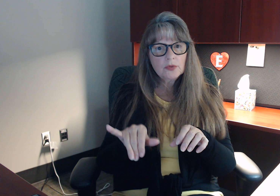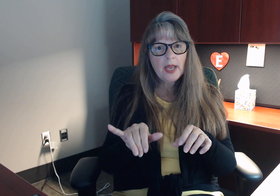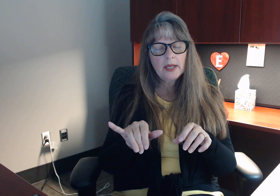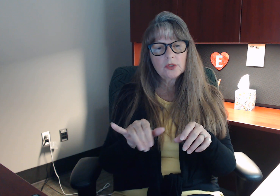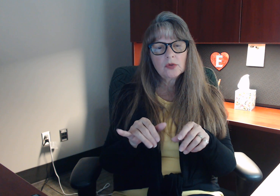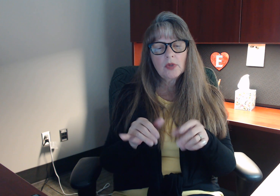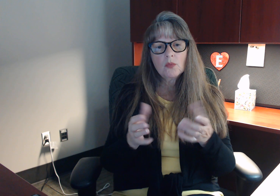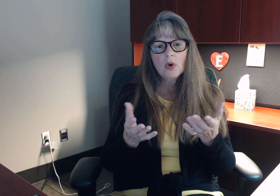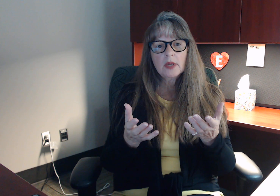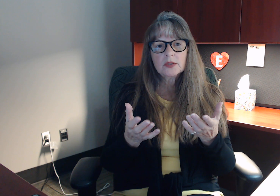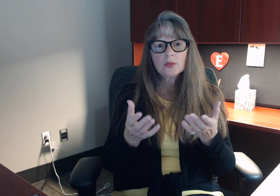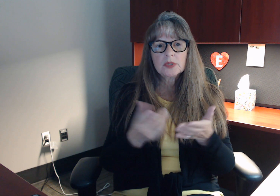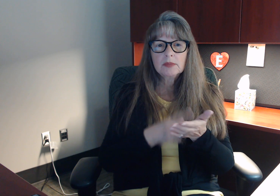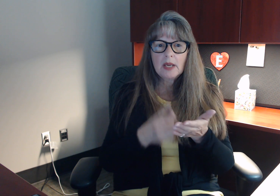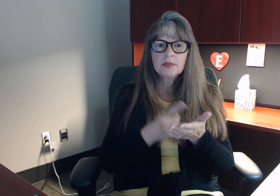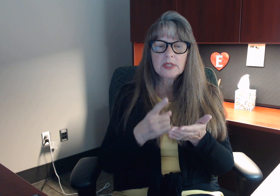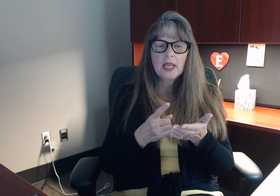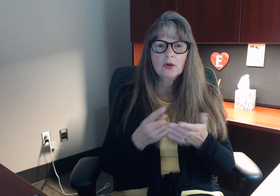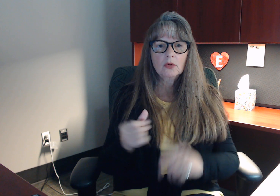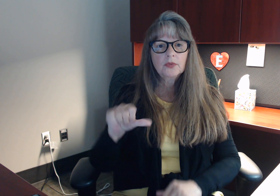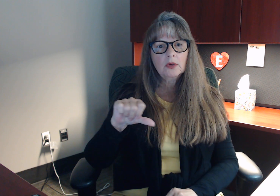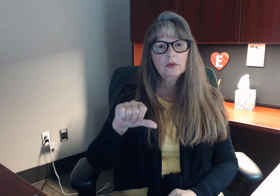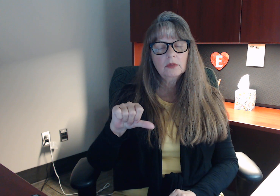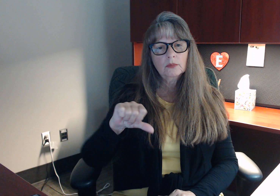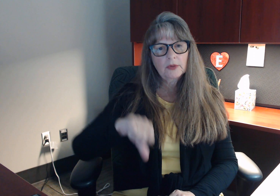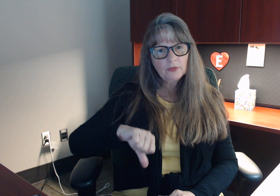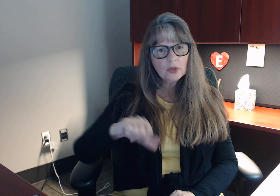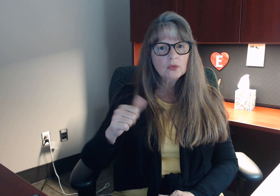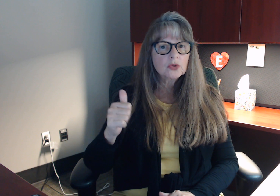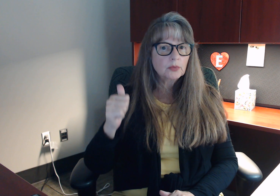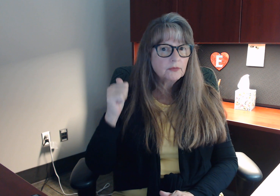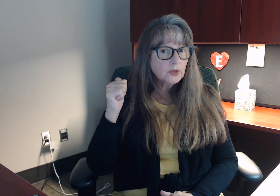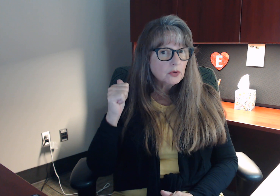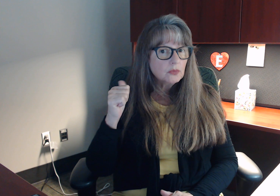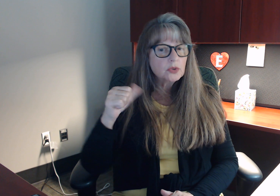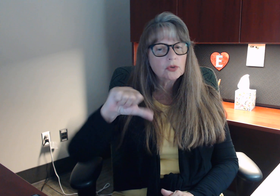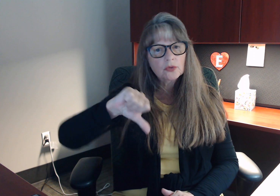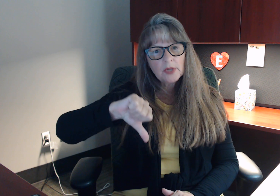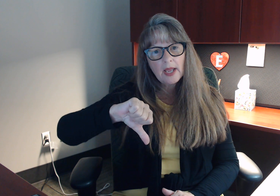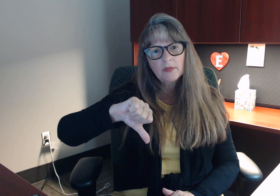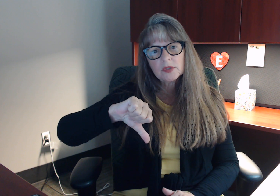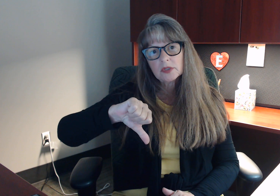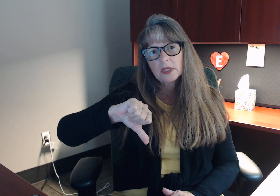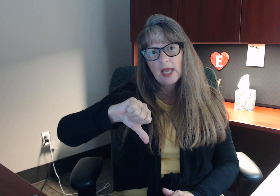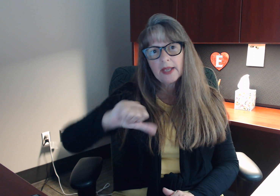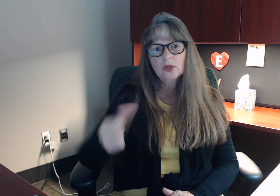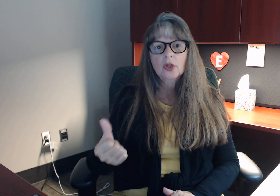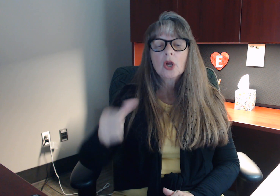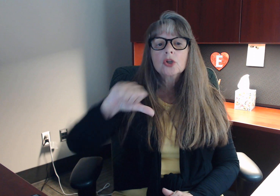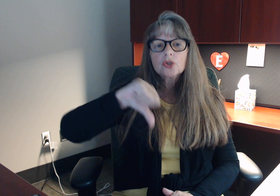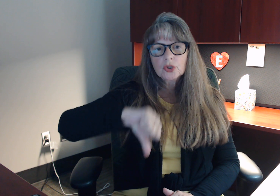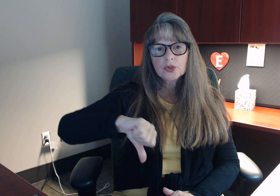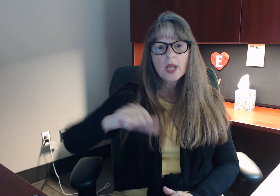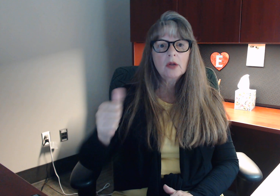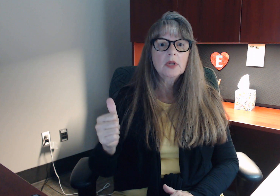that. So sometimes they'll refuse, turn down. This is denial, turn down. This